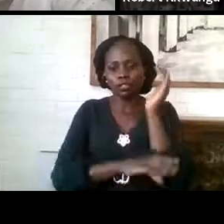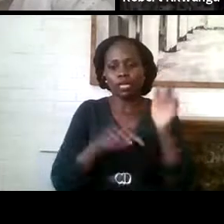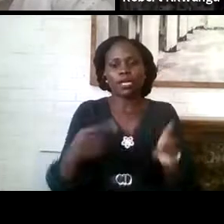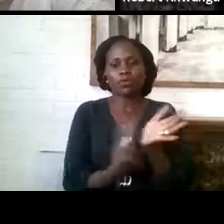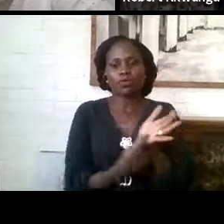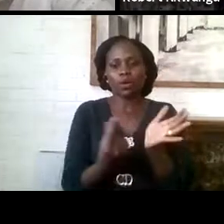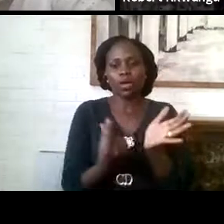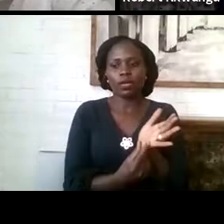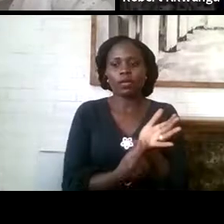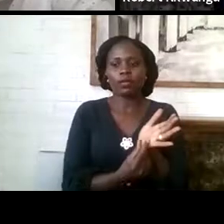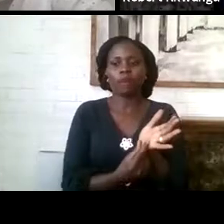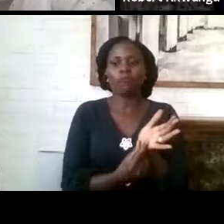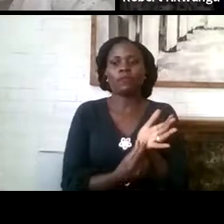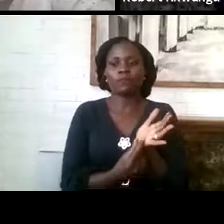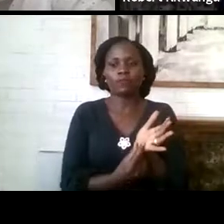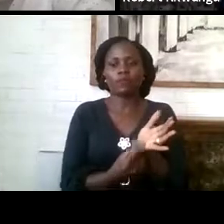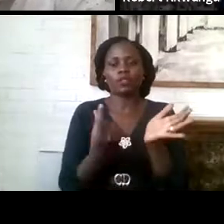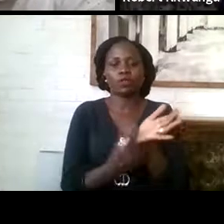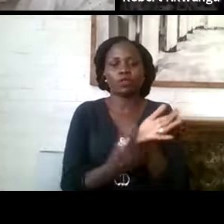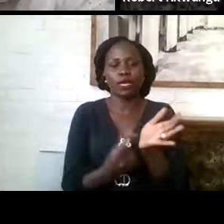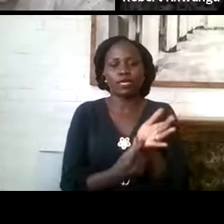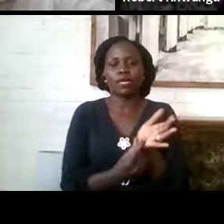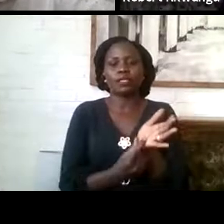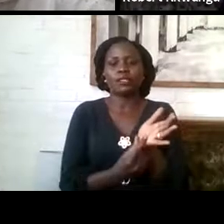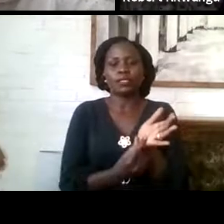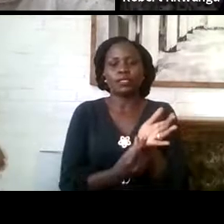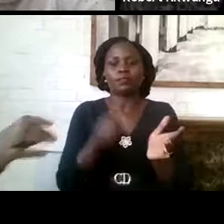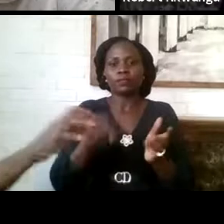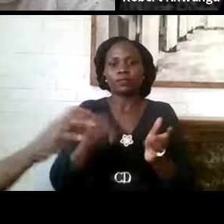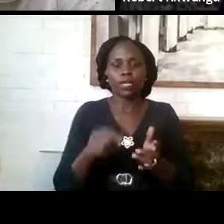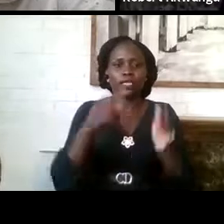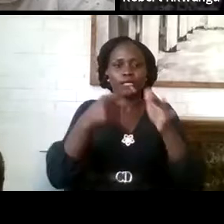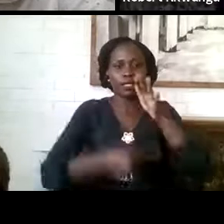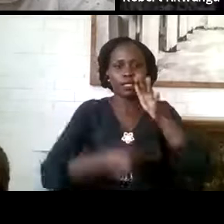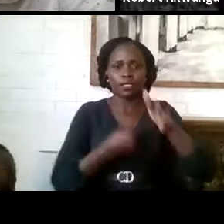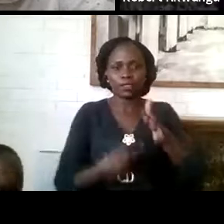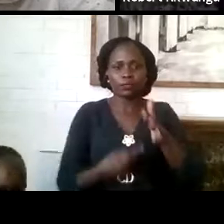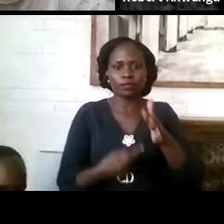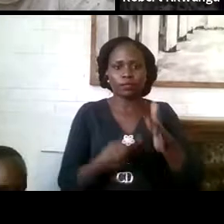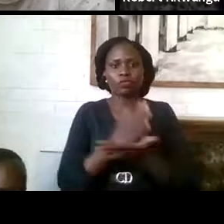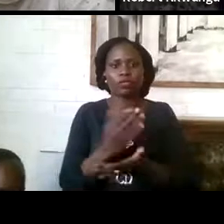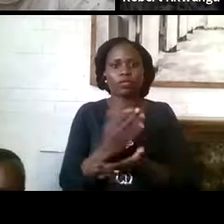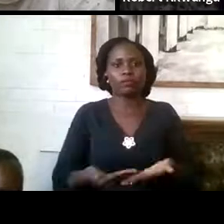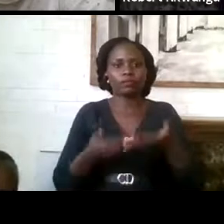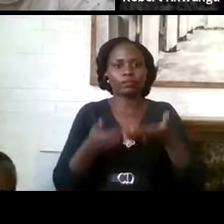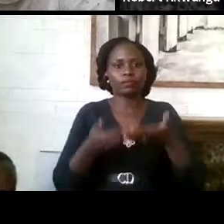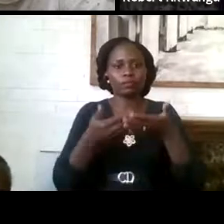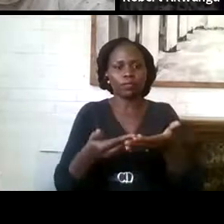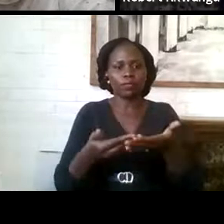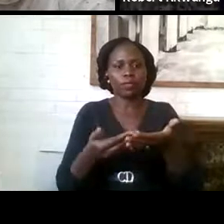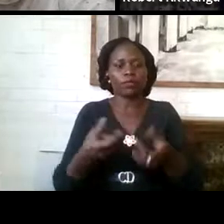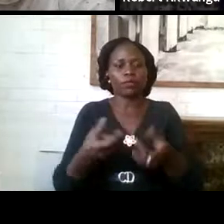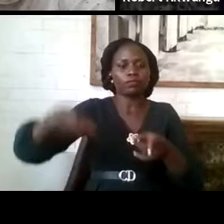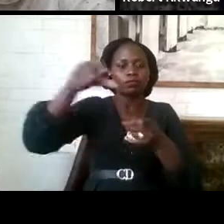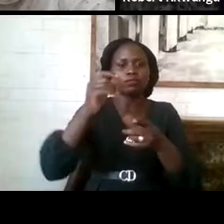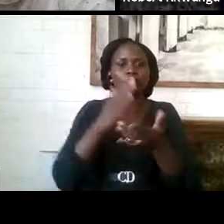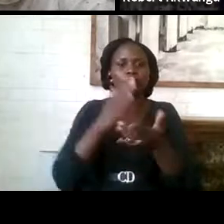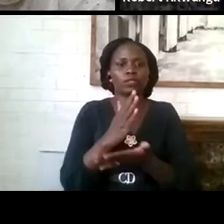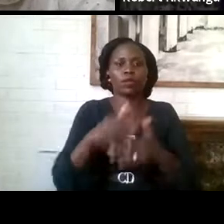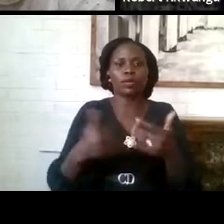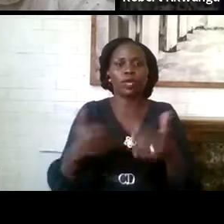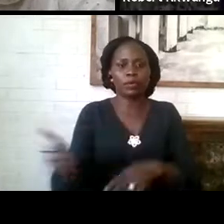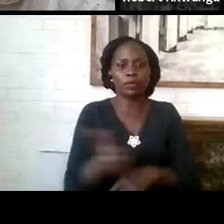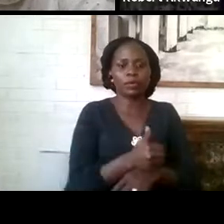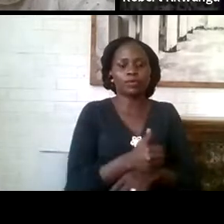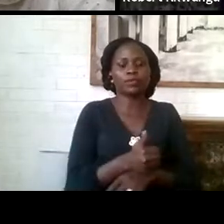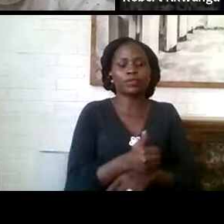the status of persons with disability was elevated to ensure, to the extent that there was an appointment of a minister of